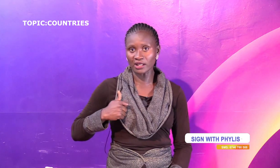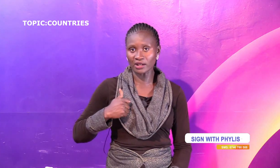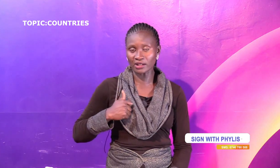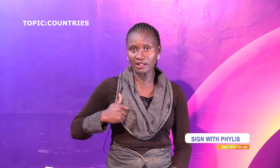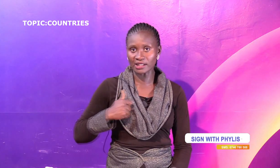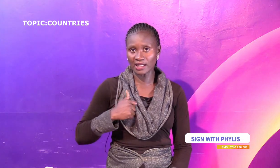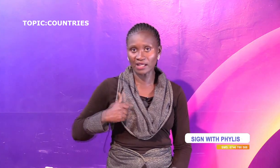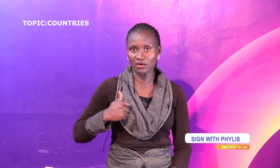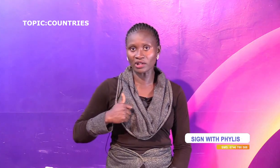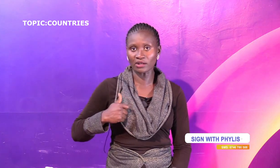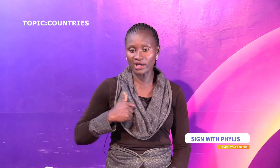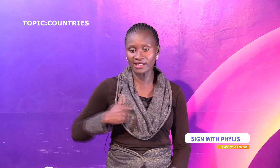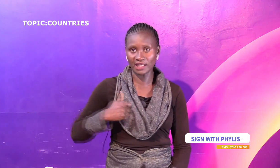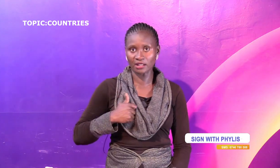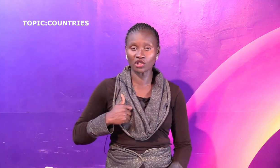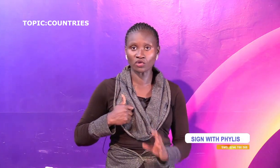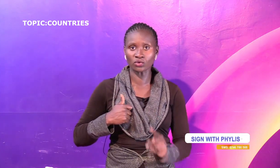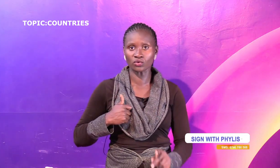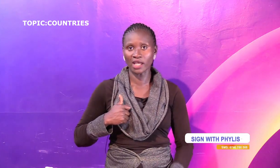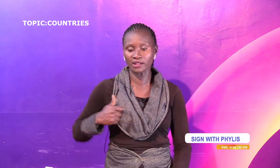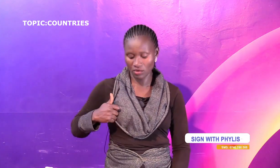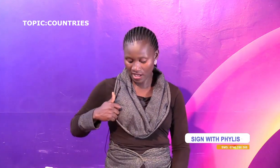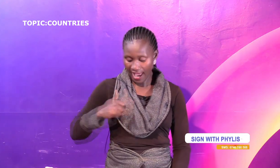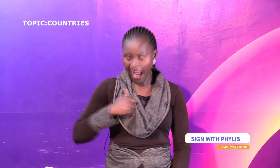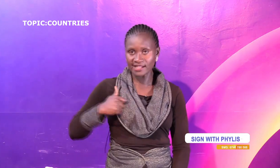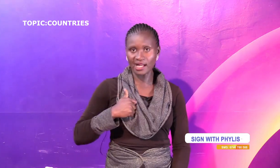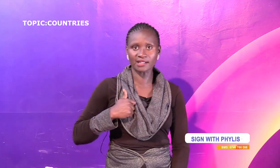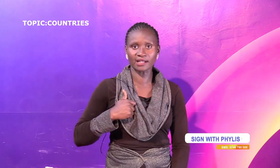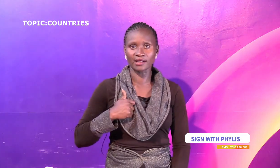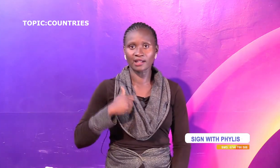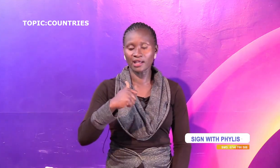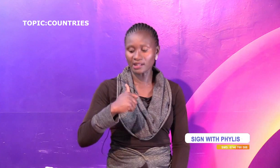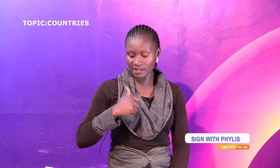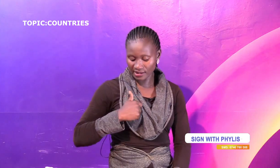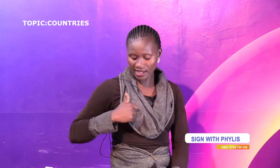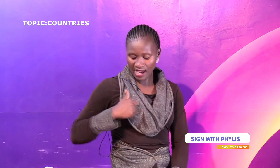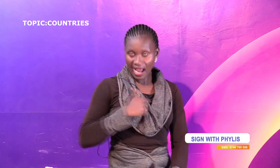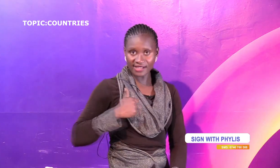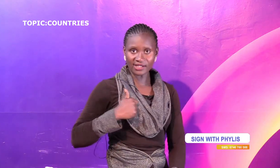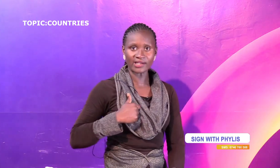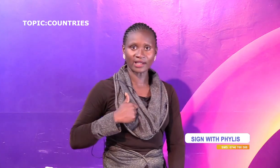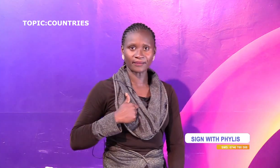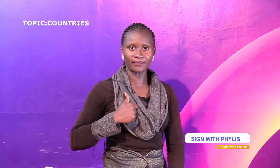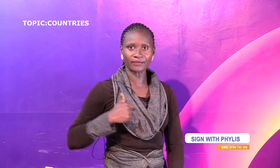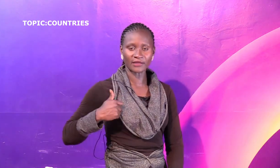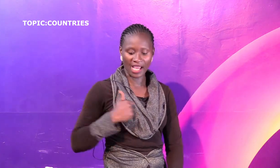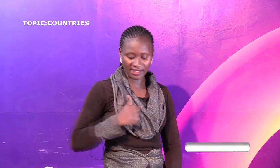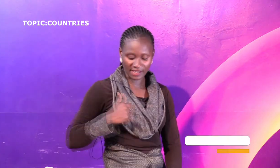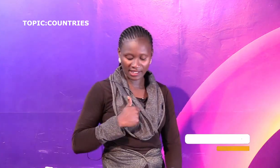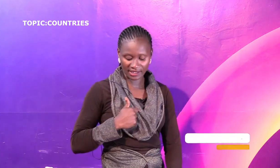the side, only one side, but not two sides. So Atlanta, like this, Atlanta, Atlanta.